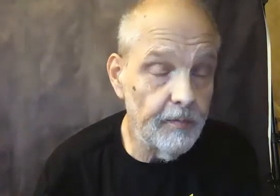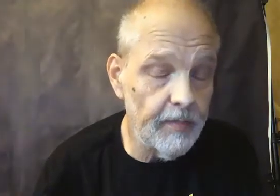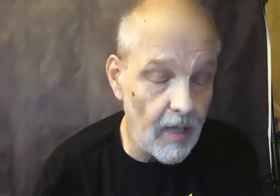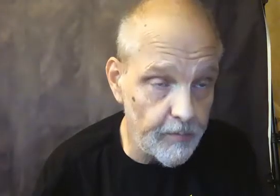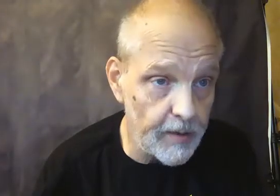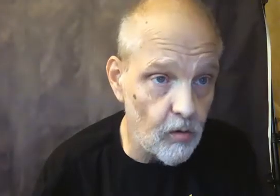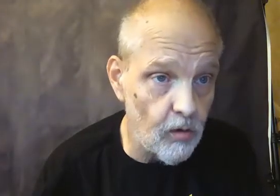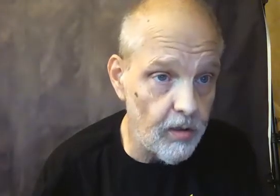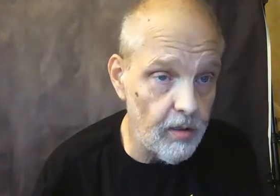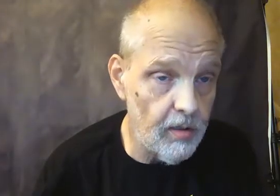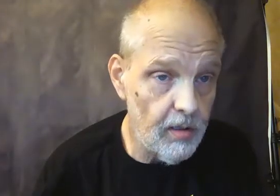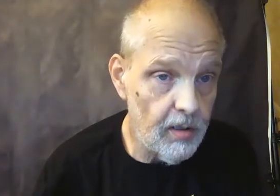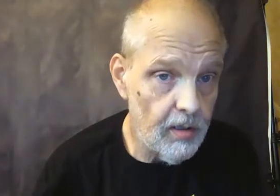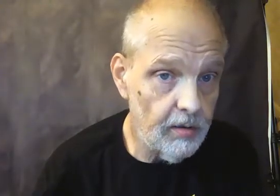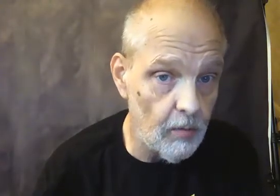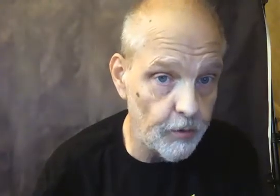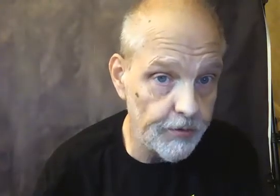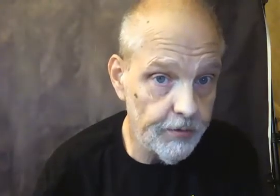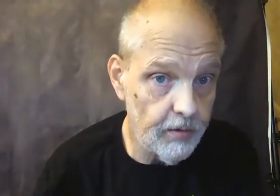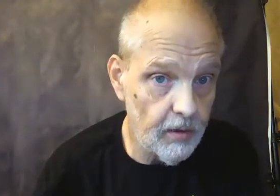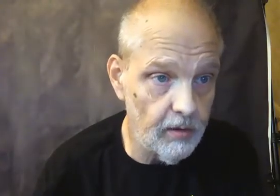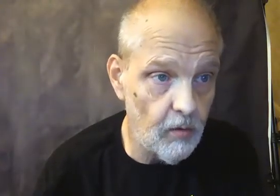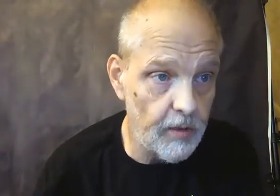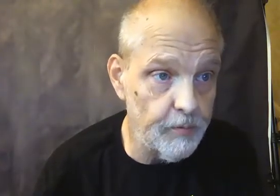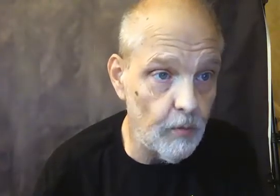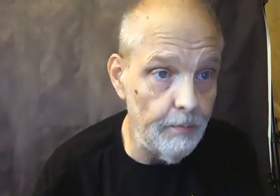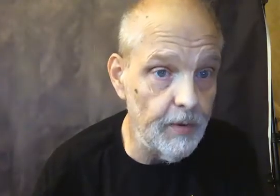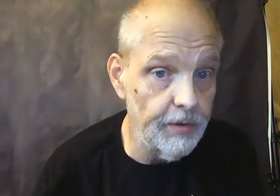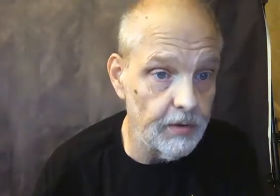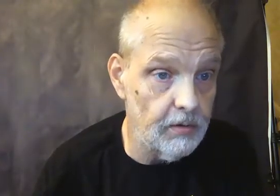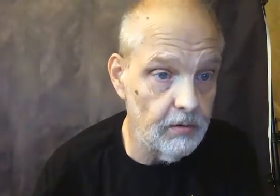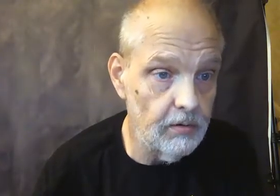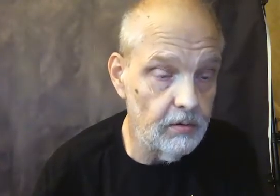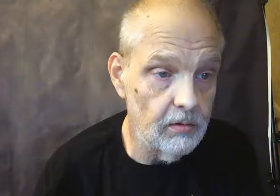the alphabet or numbers going up to 1,000,000?